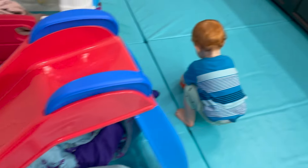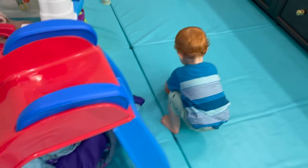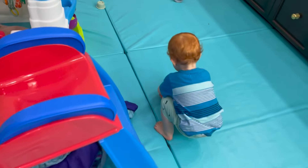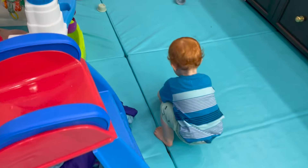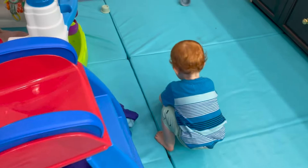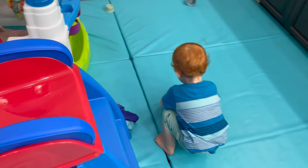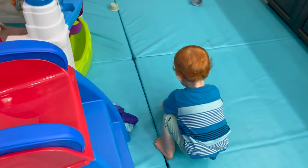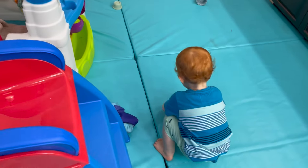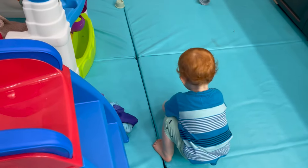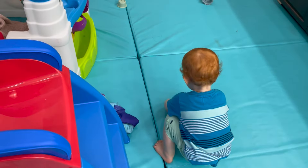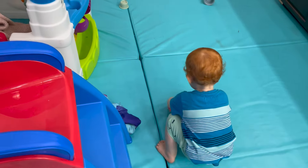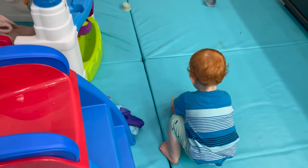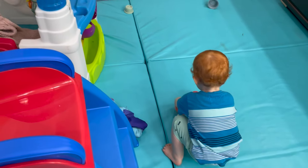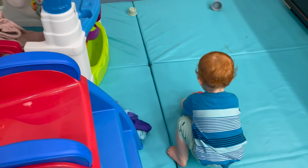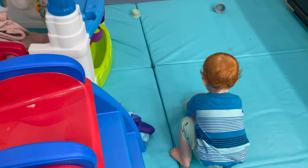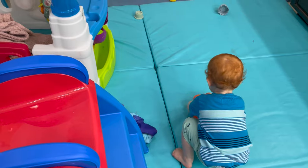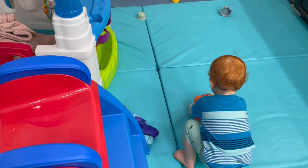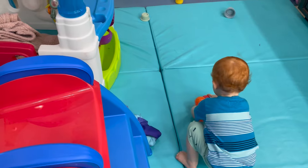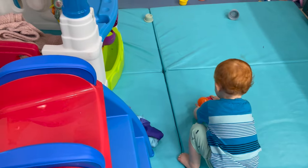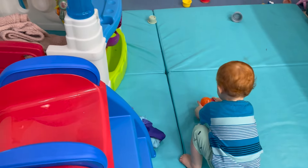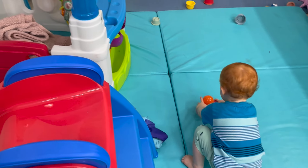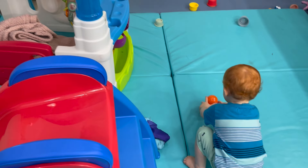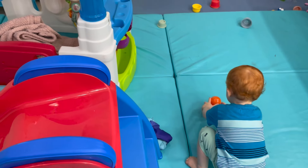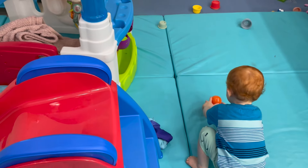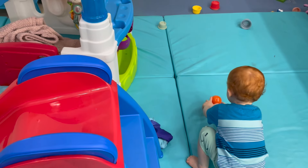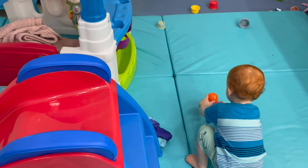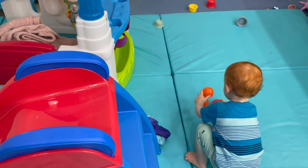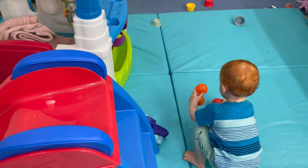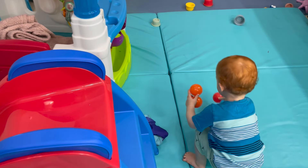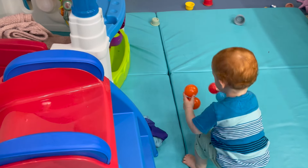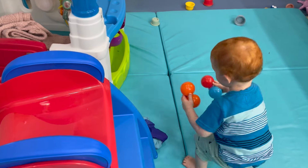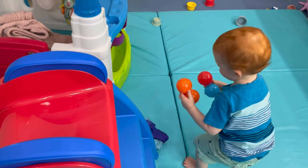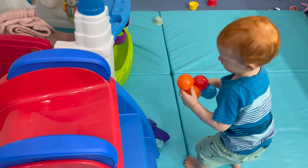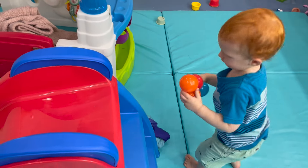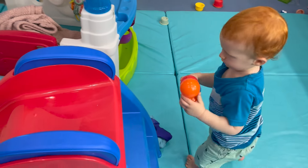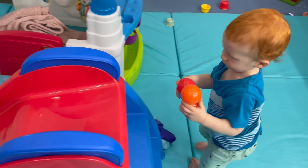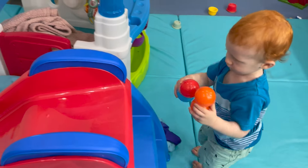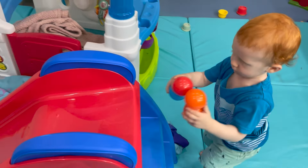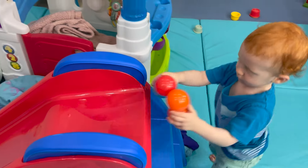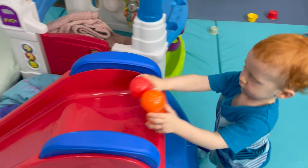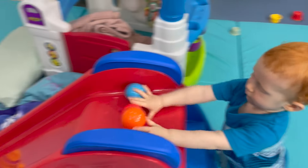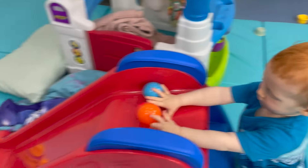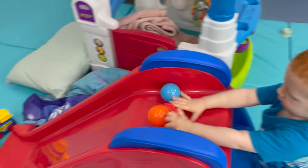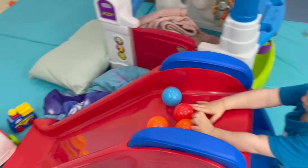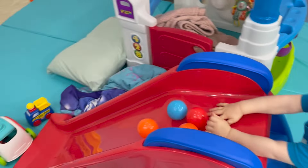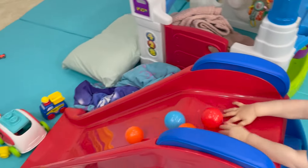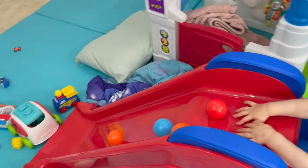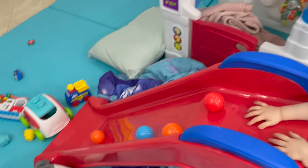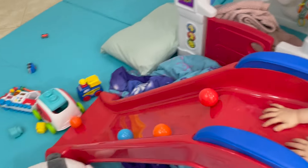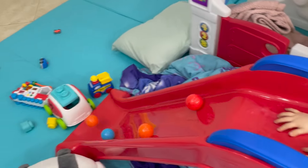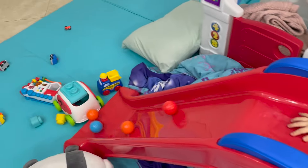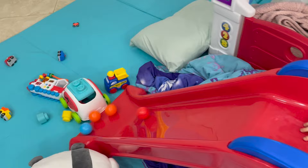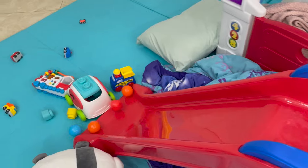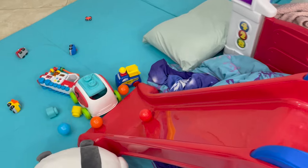Whoa! Now he's gonna put balls down the slide. 4 balls!